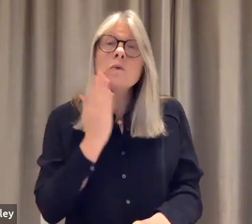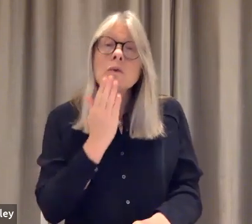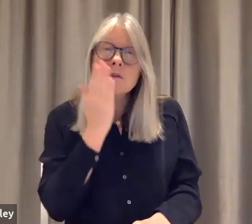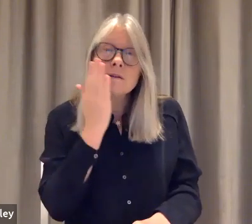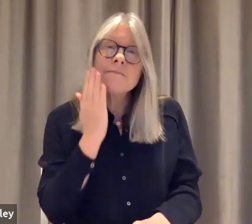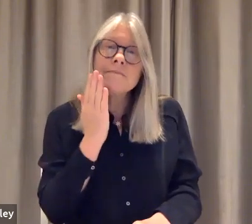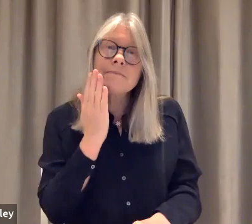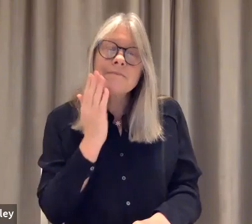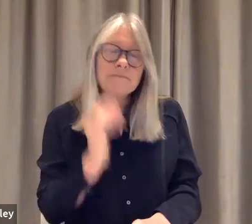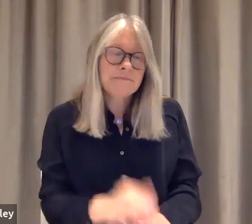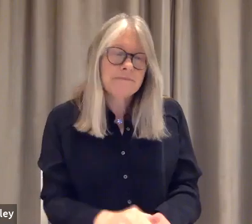School.